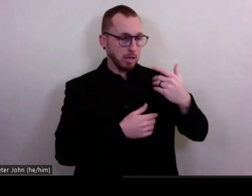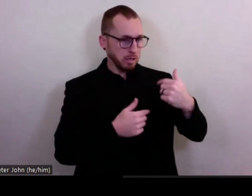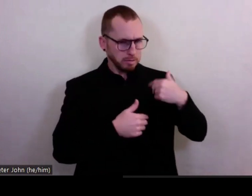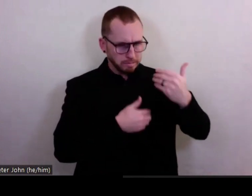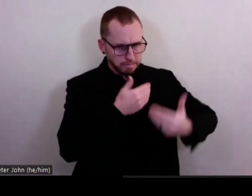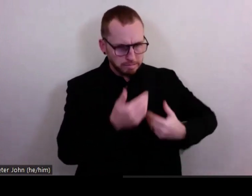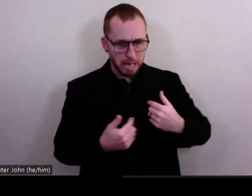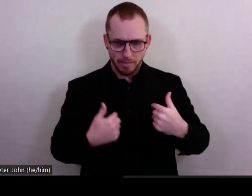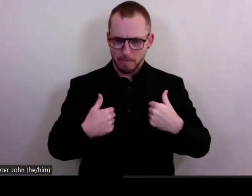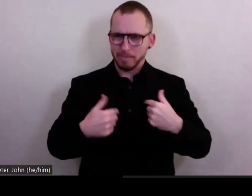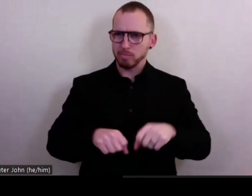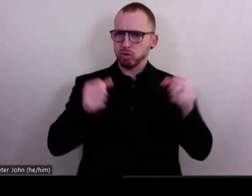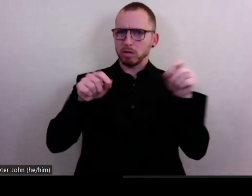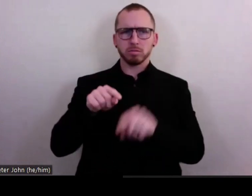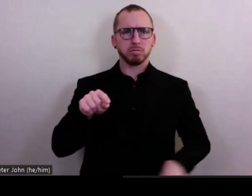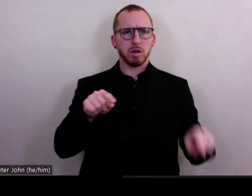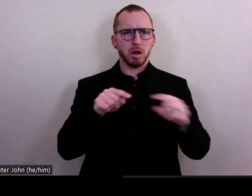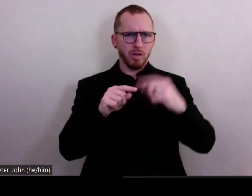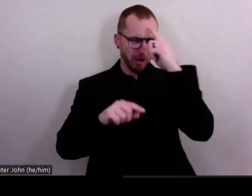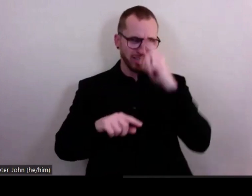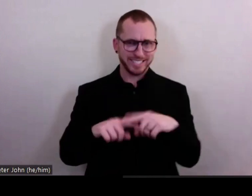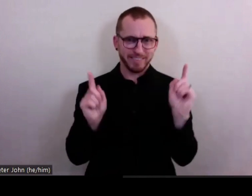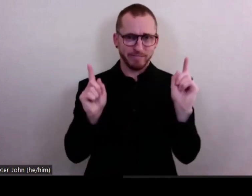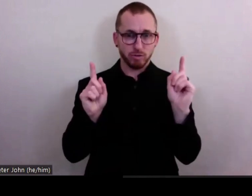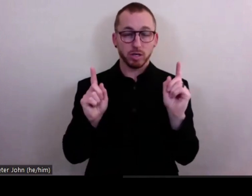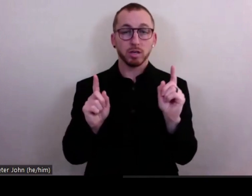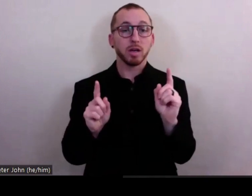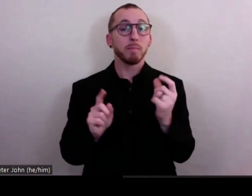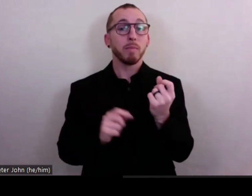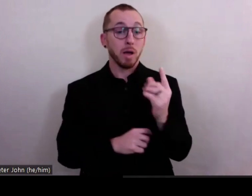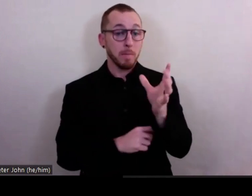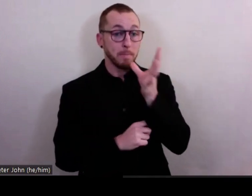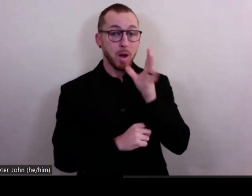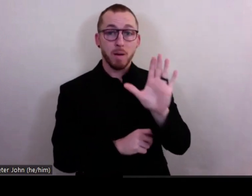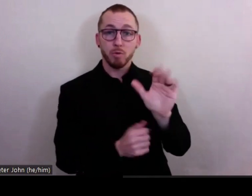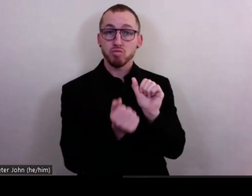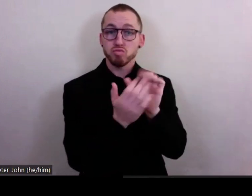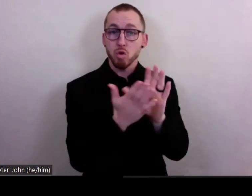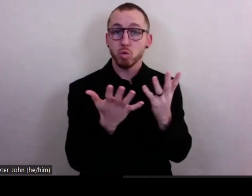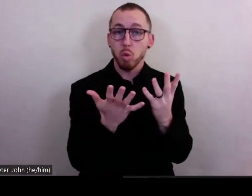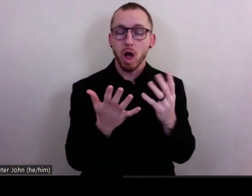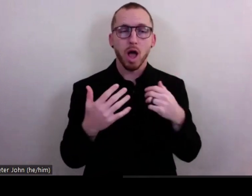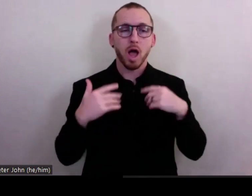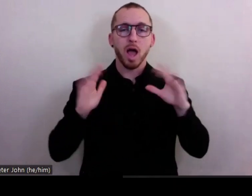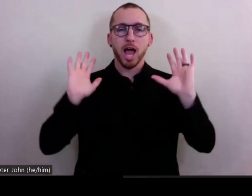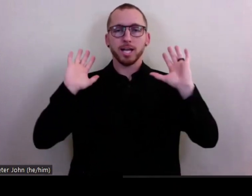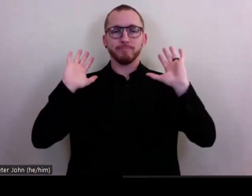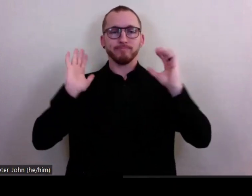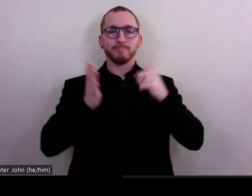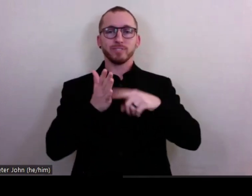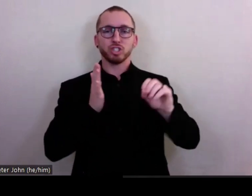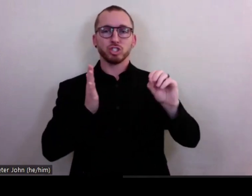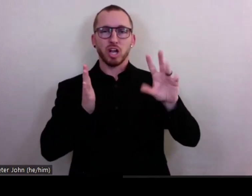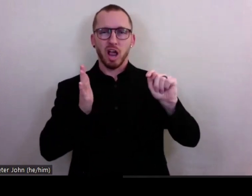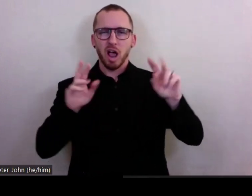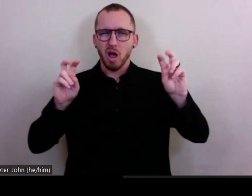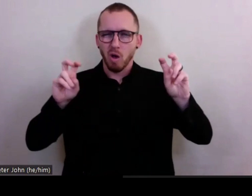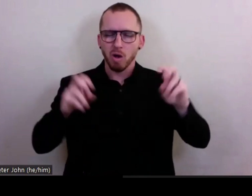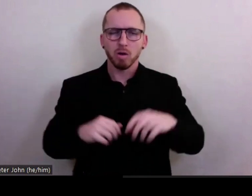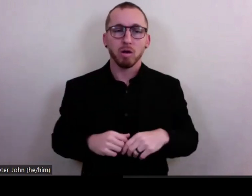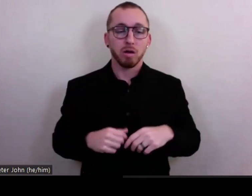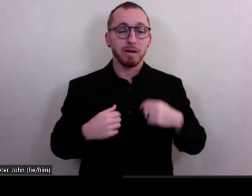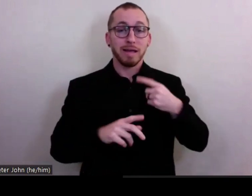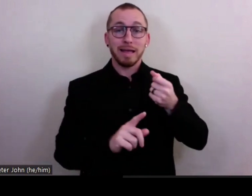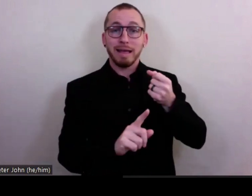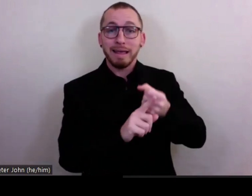mom's way of doing things different was to check out. I will not hit you. I will not say anything harmful to you. I will